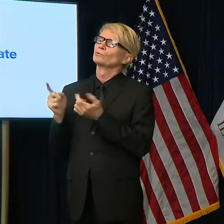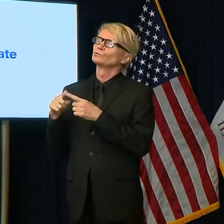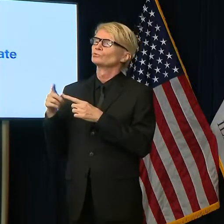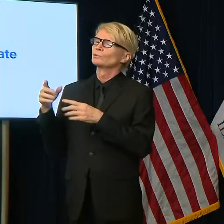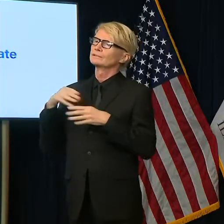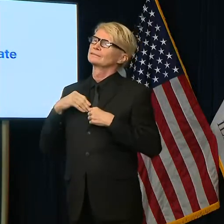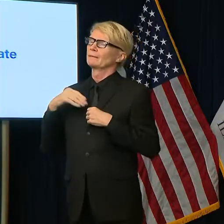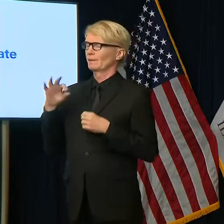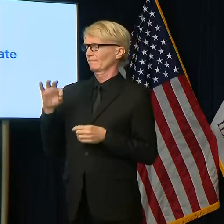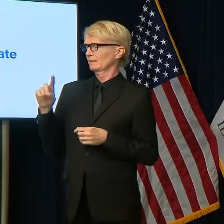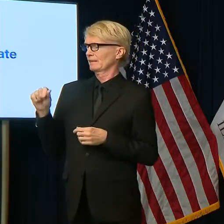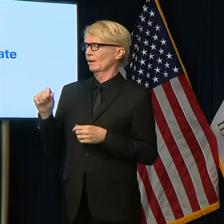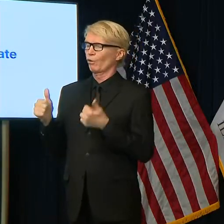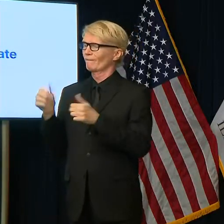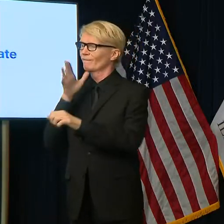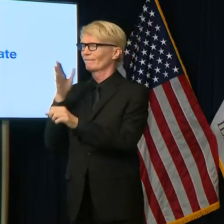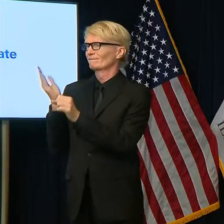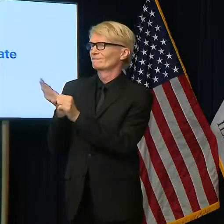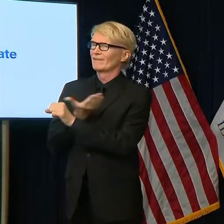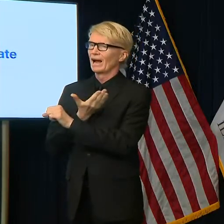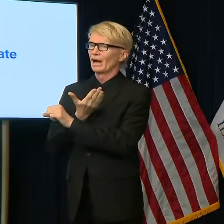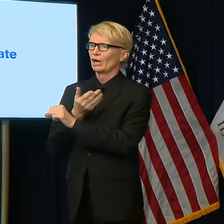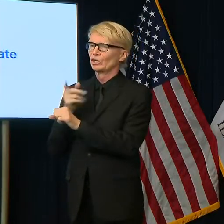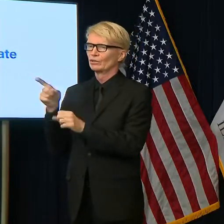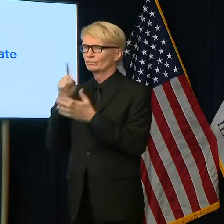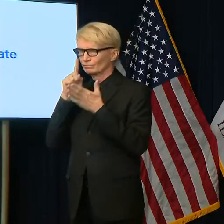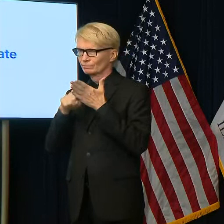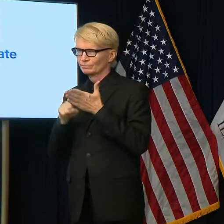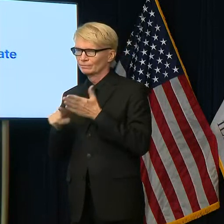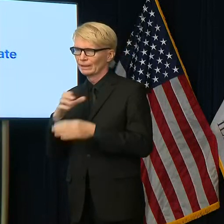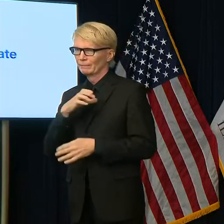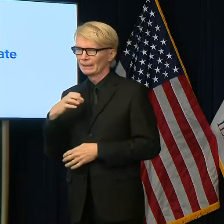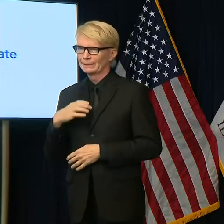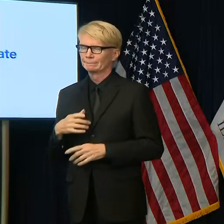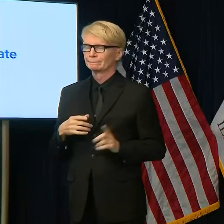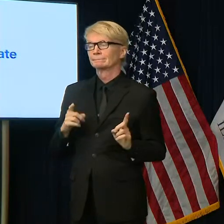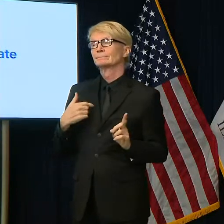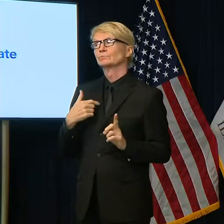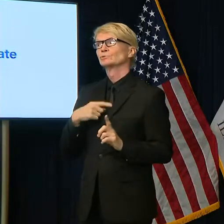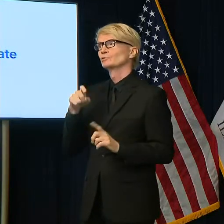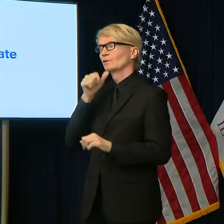press the FDA to do anything that isn't scientifically sound.